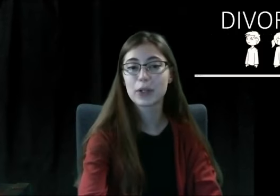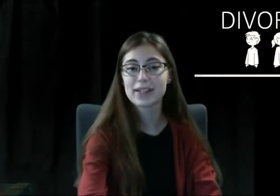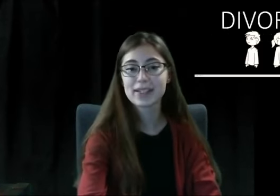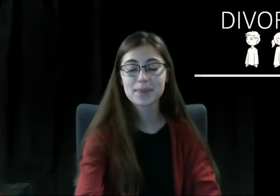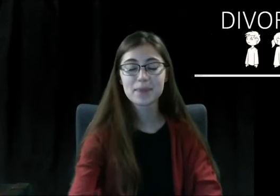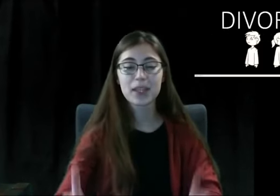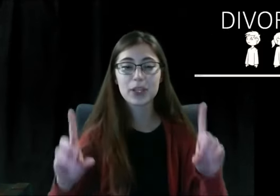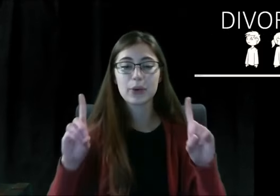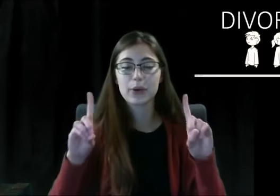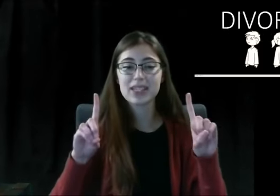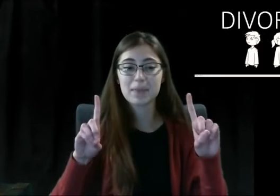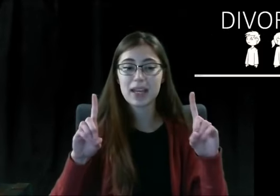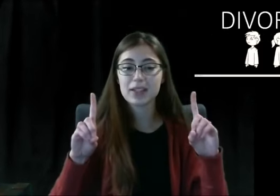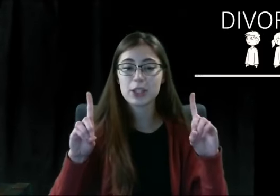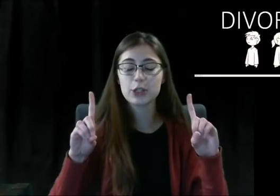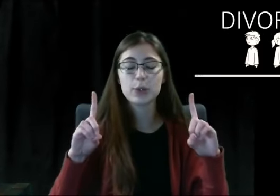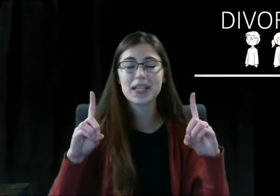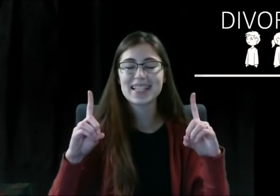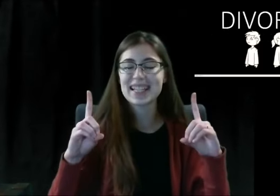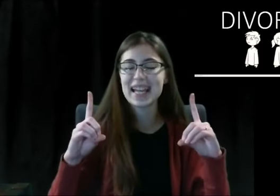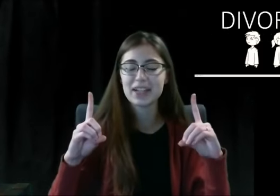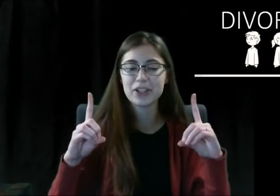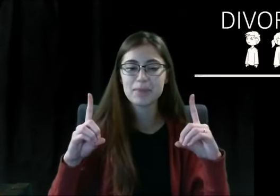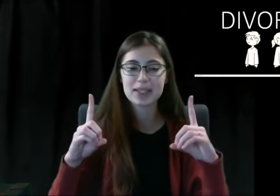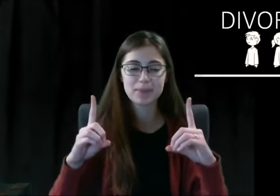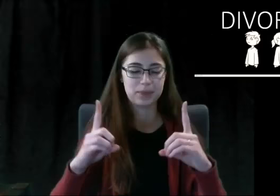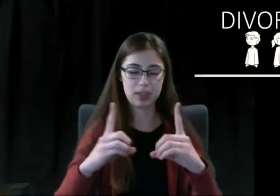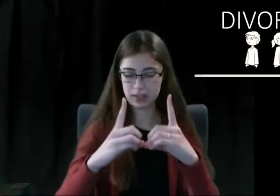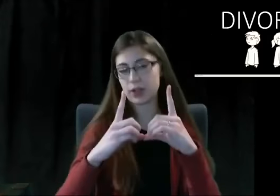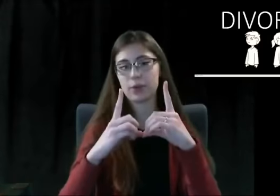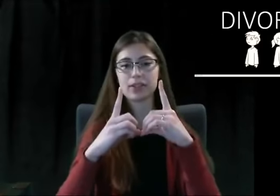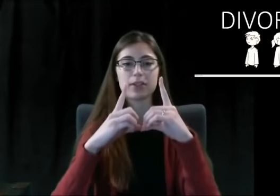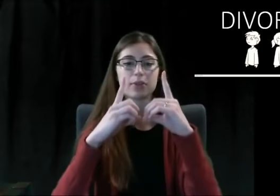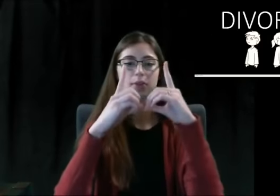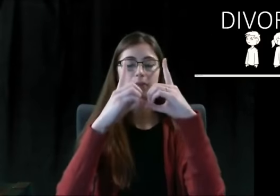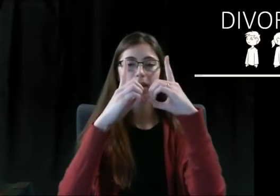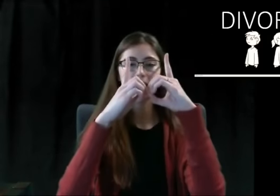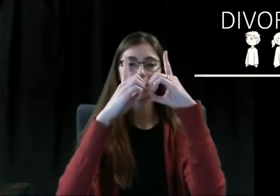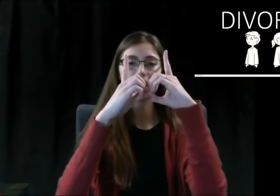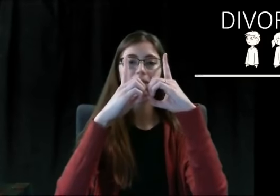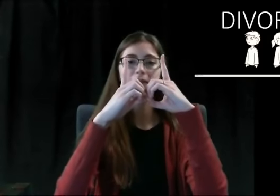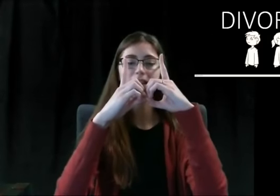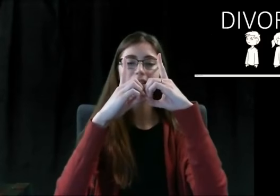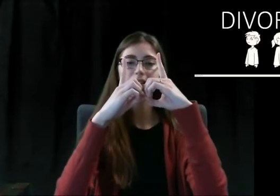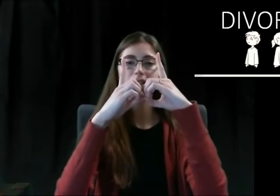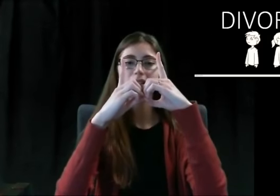divorce. You're going to make two D hand shapes. You're going to make them kind of face